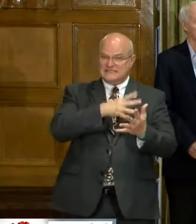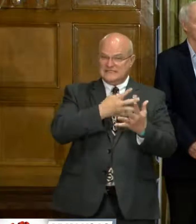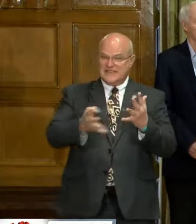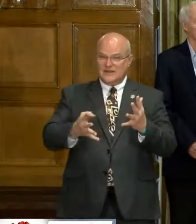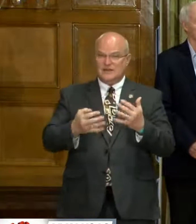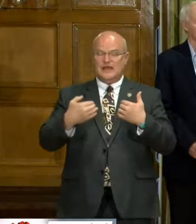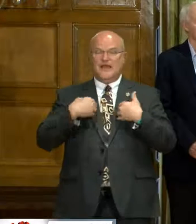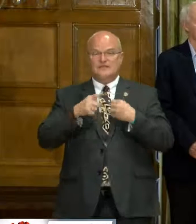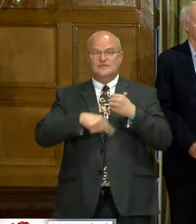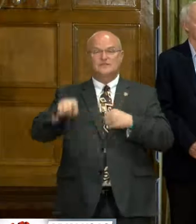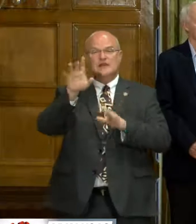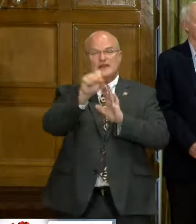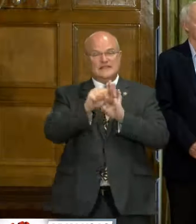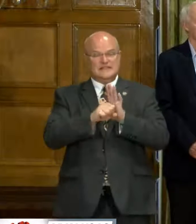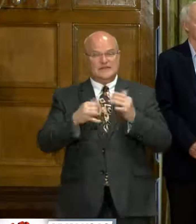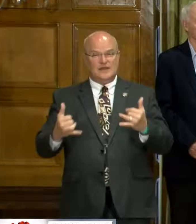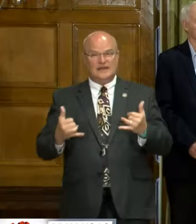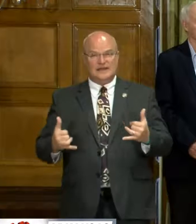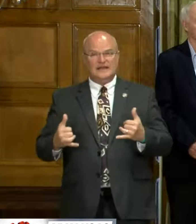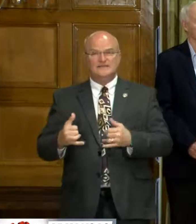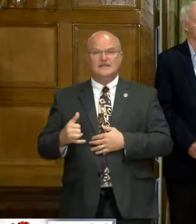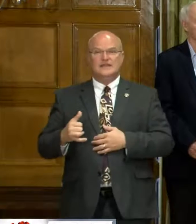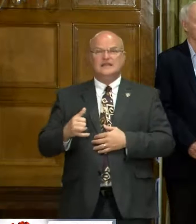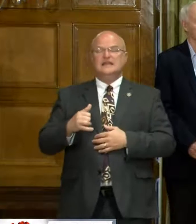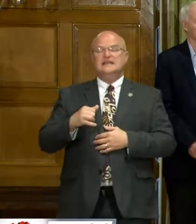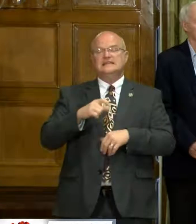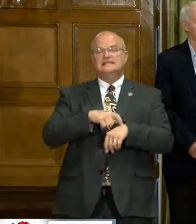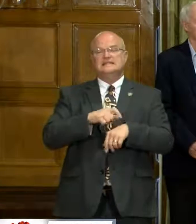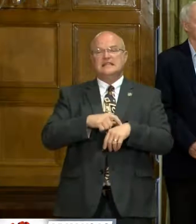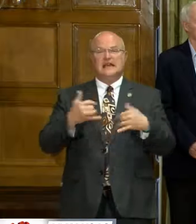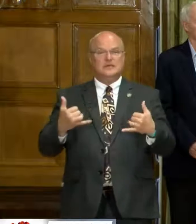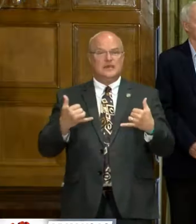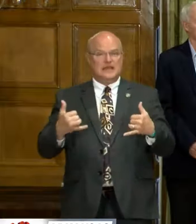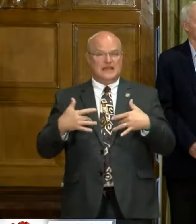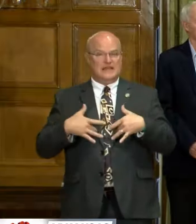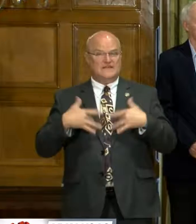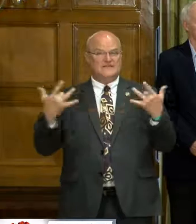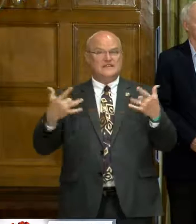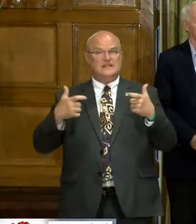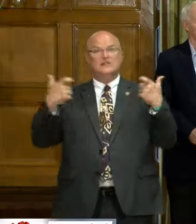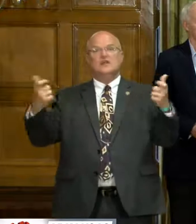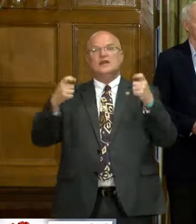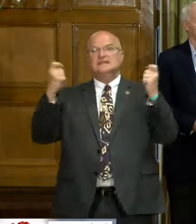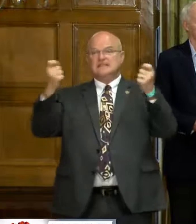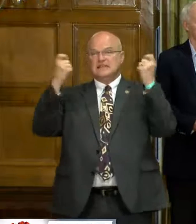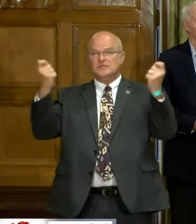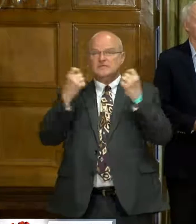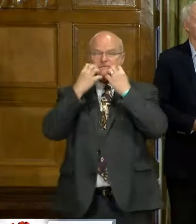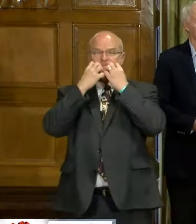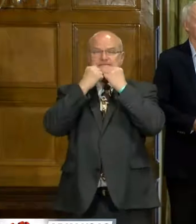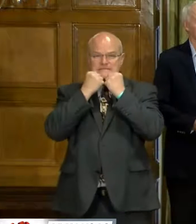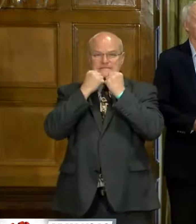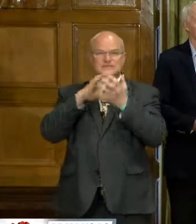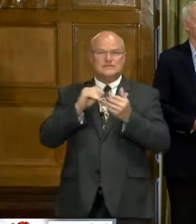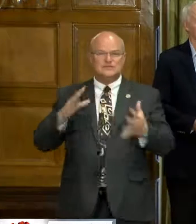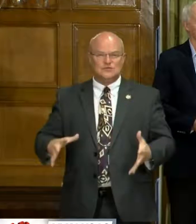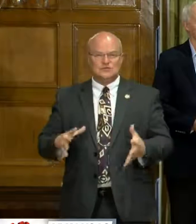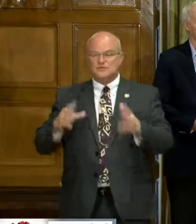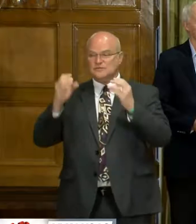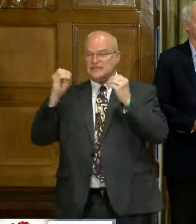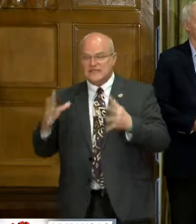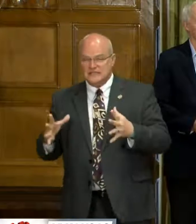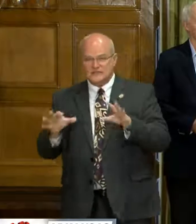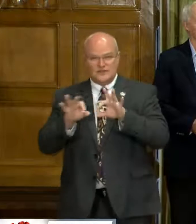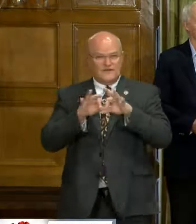would be holding those around the state. And it's a time where, in an event of great celebration, it's cherished by students, by educators,